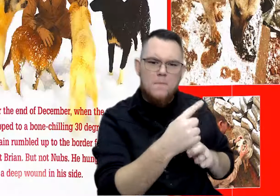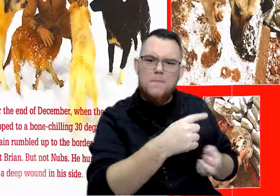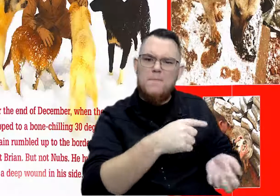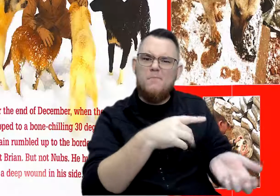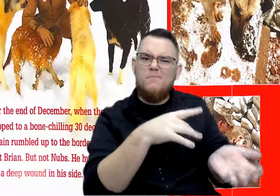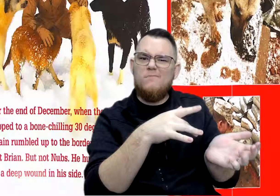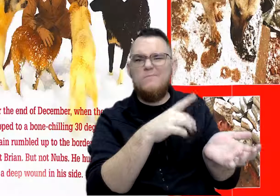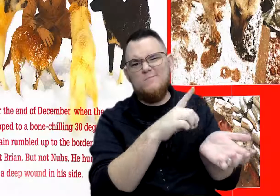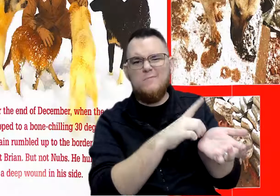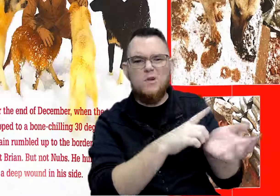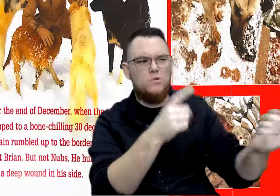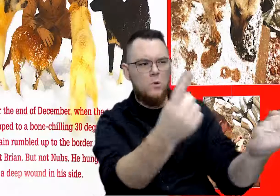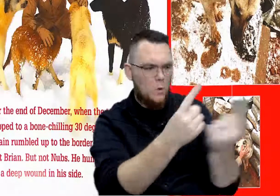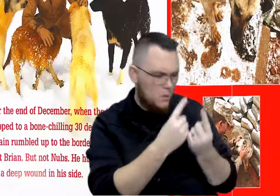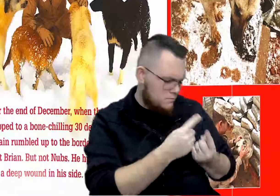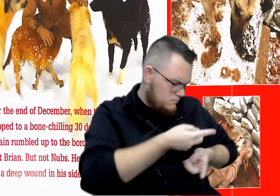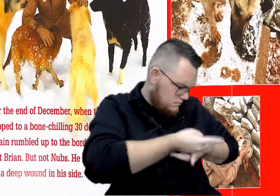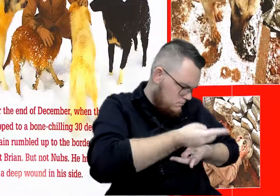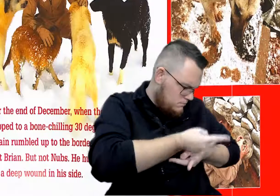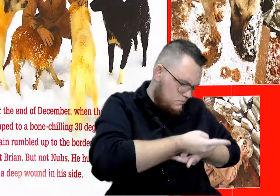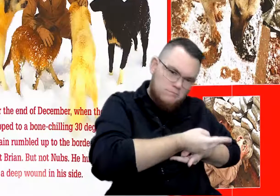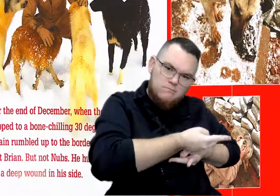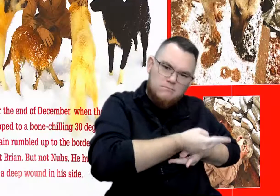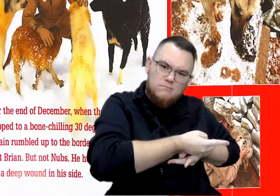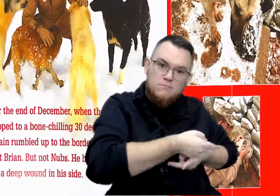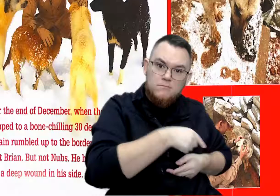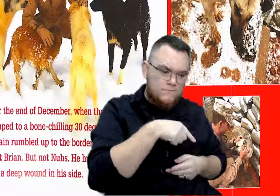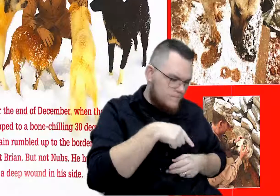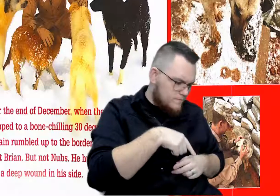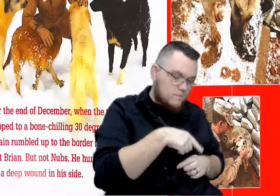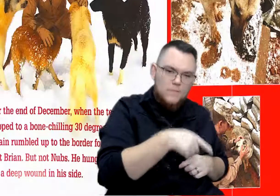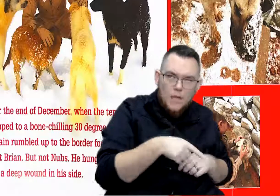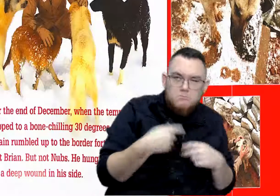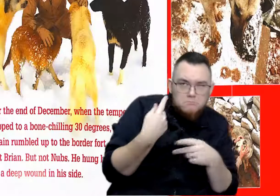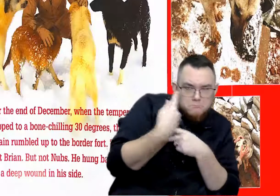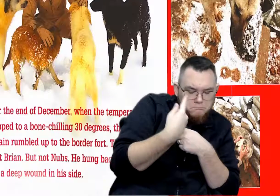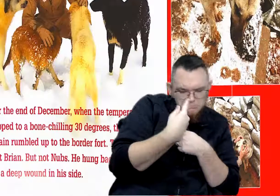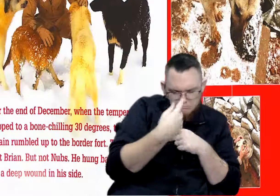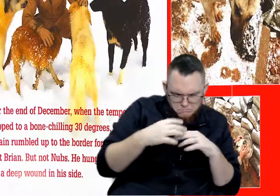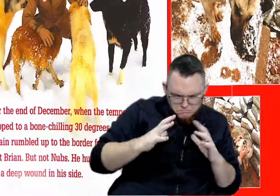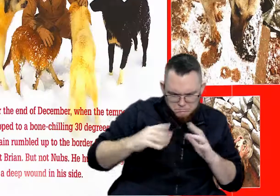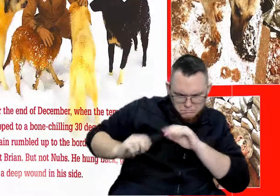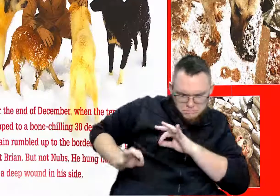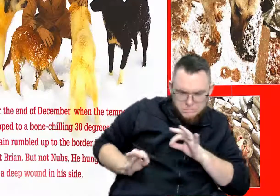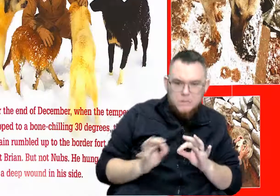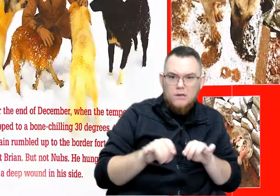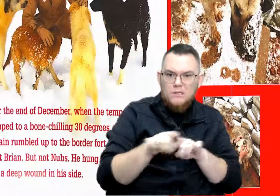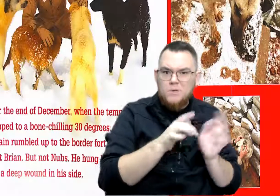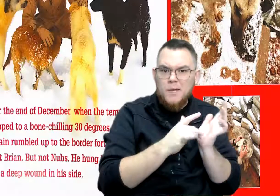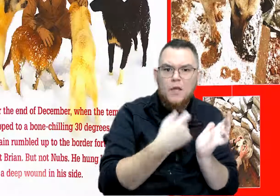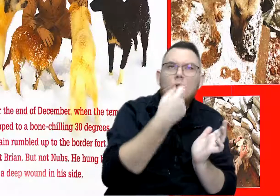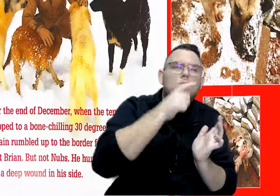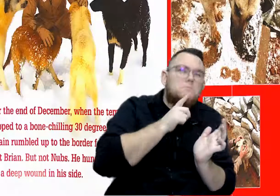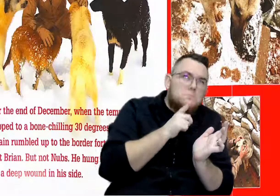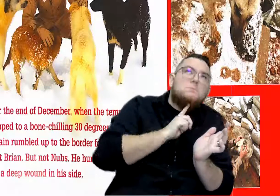men's first aid kits. He even swallowed the child-sized dose of antibiotic Brian gave him. But